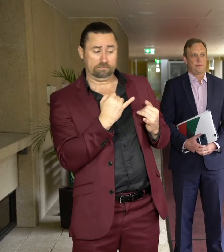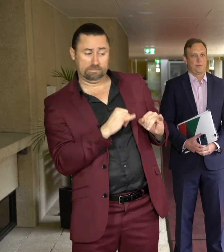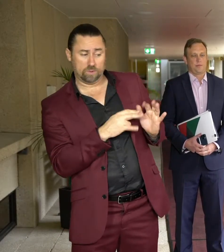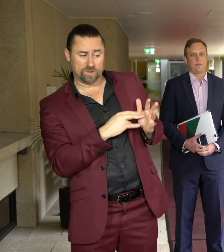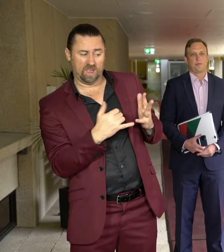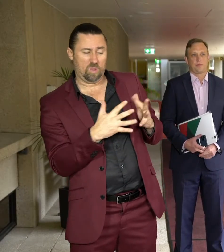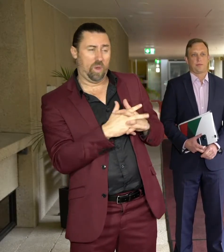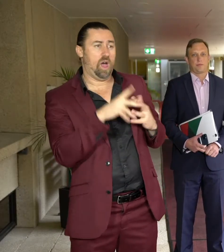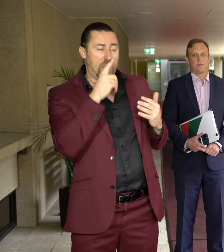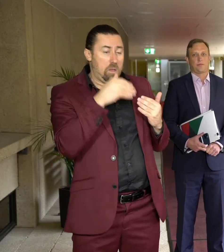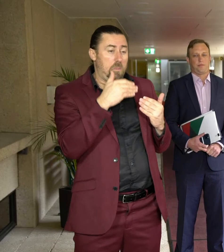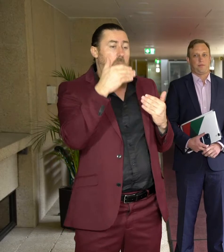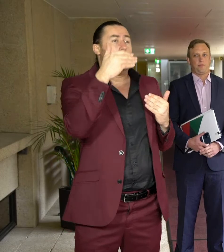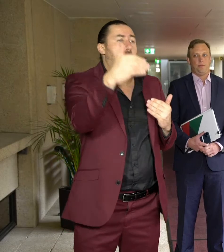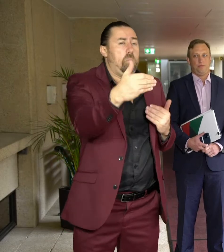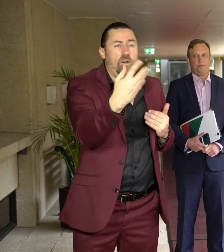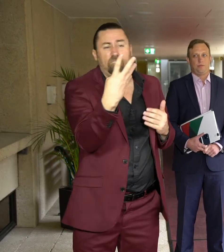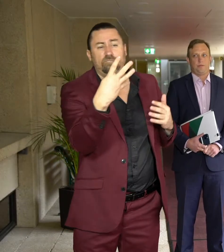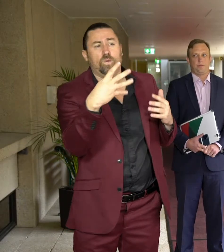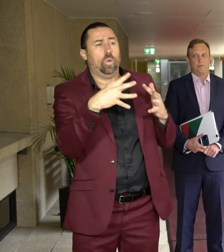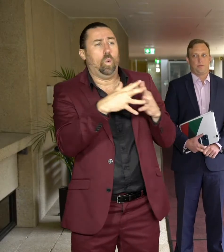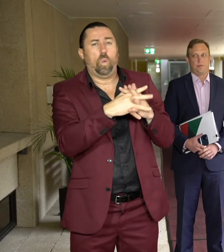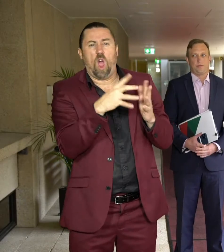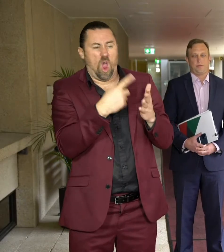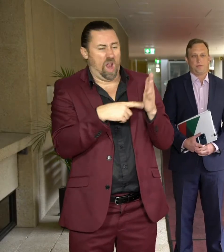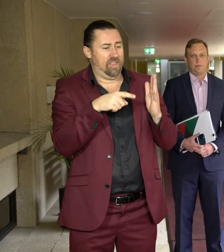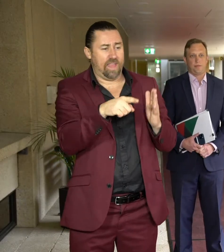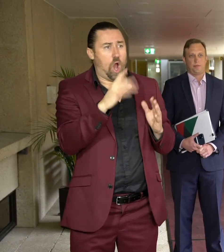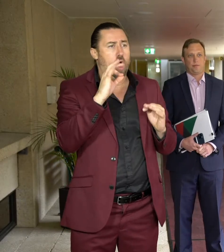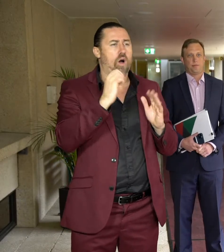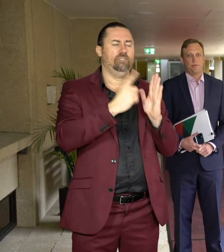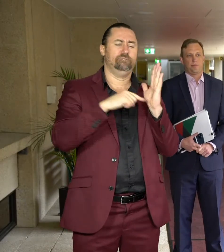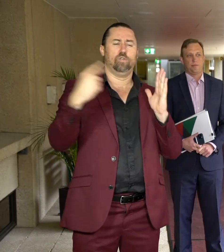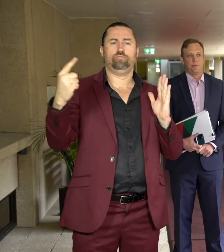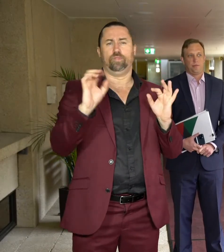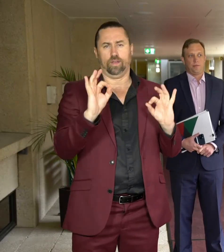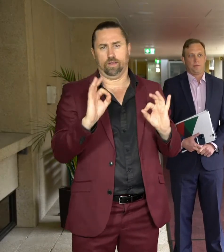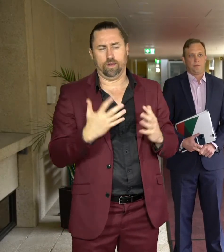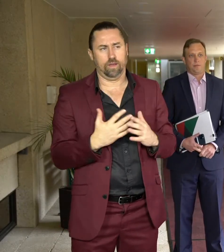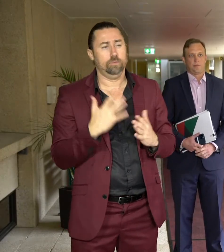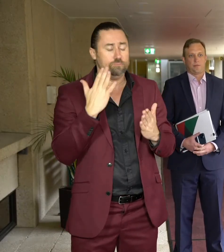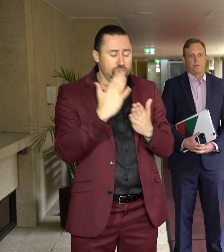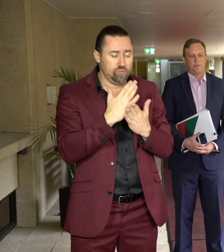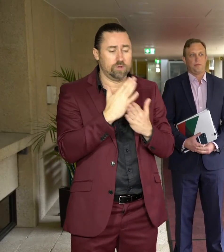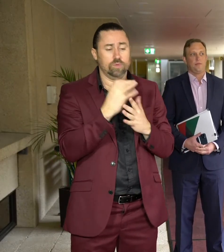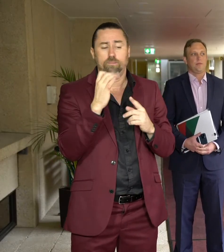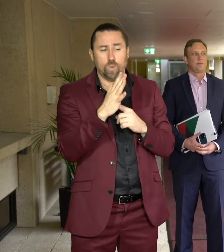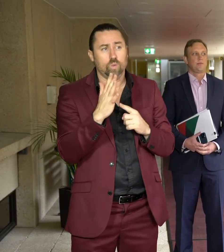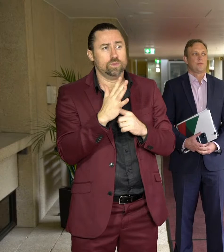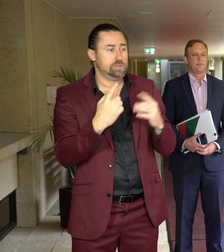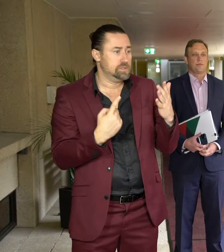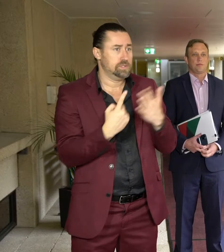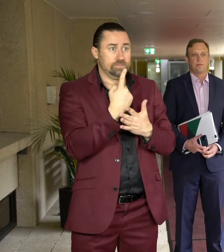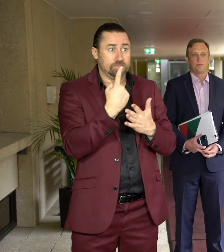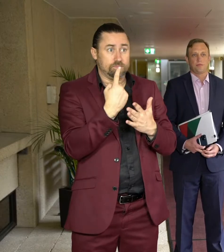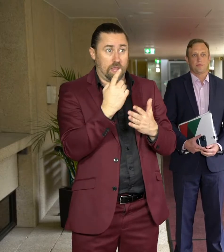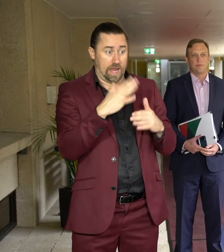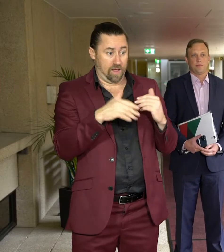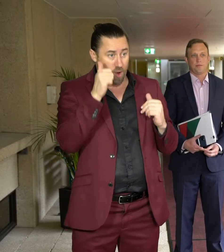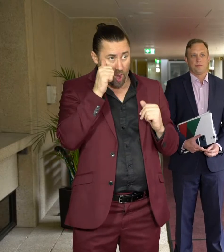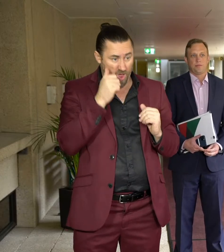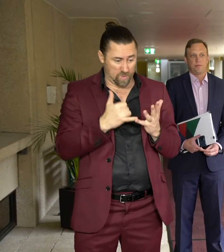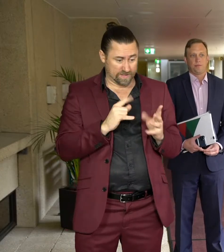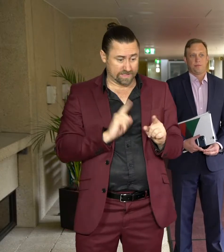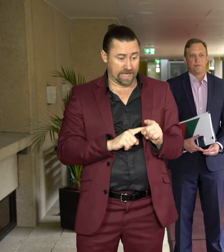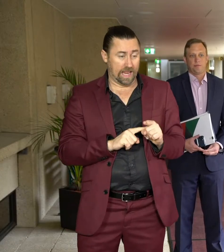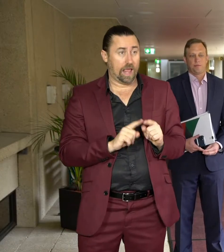Wales gets on top of their transmission within 28 days. But it is important so that if we do start seeing any transmission with